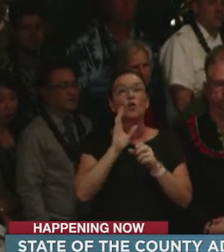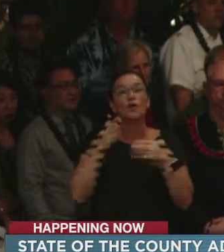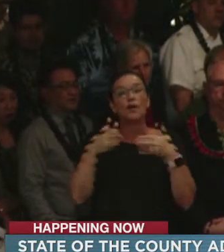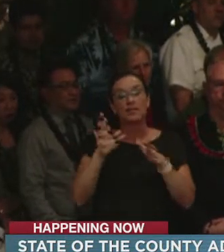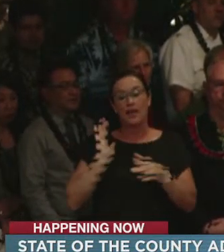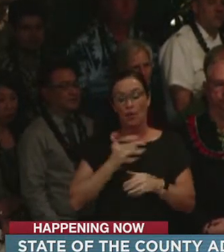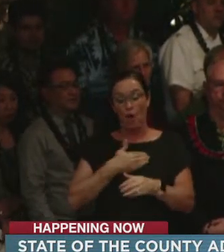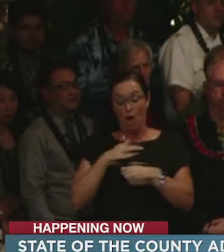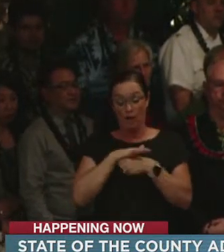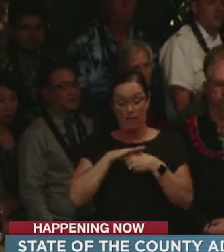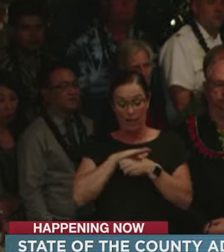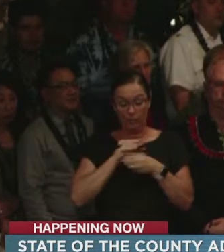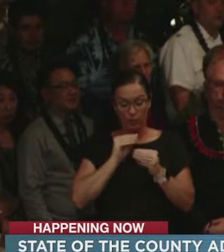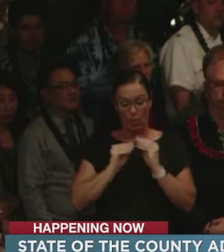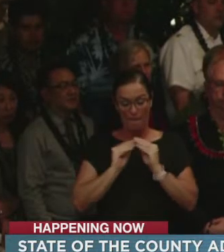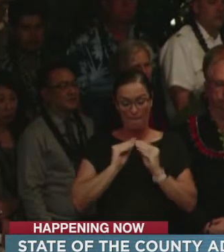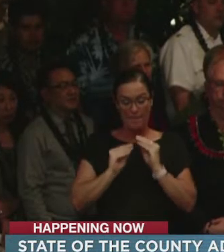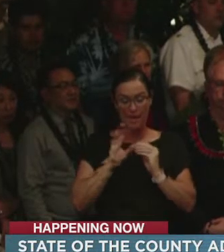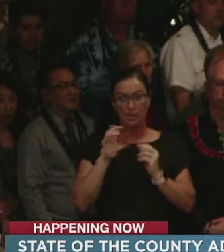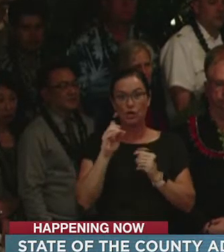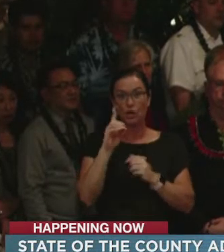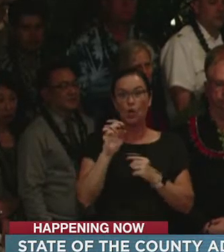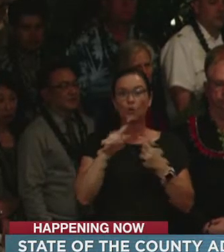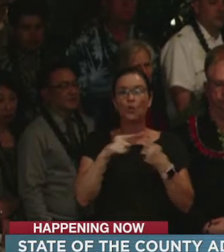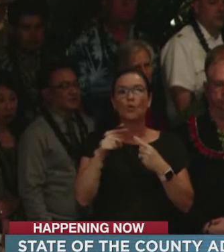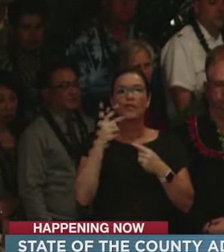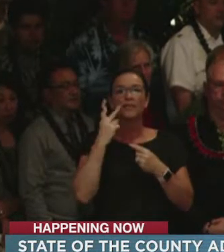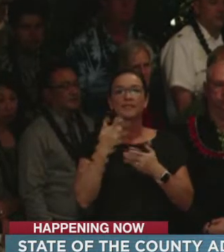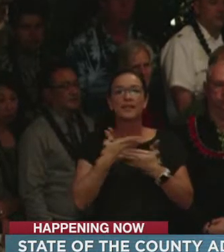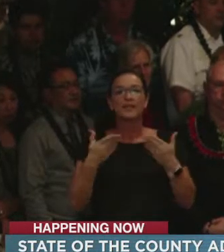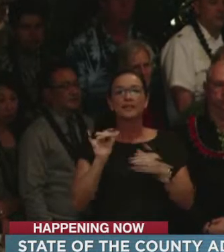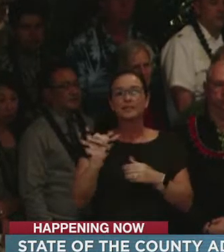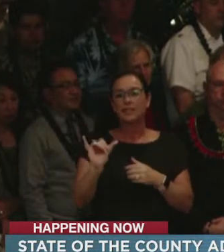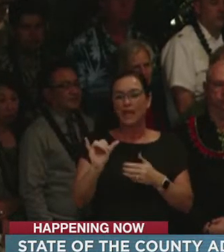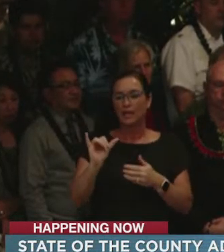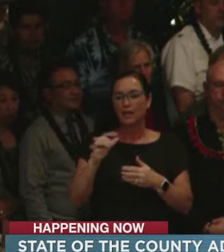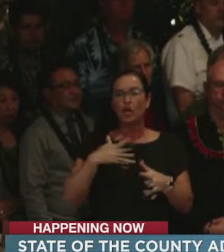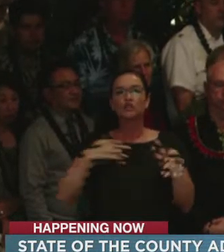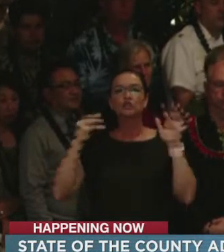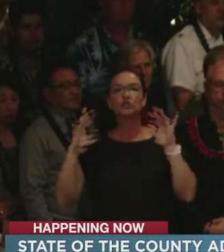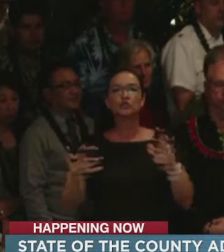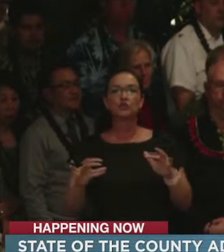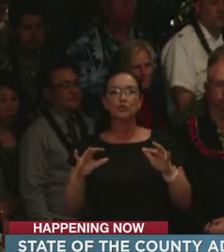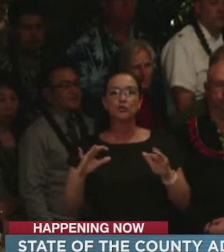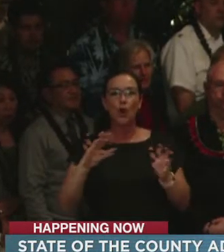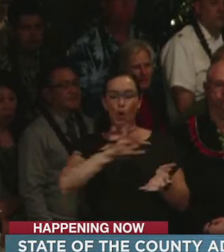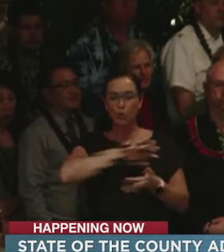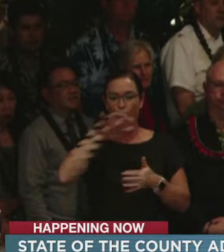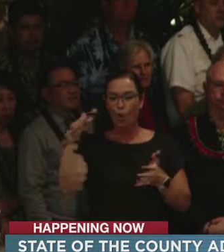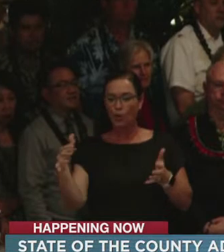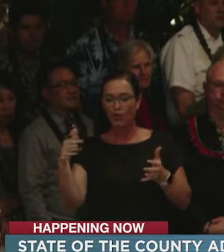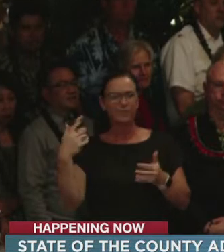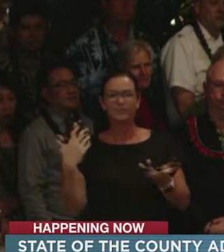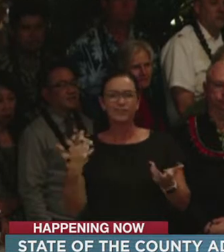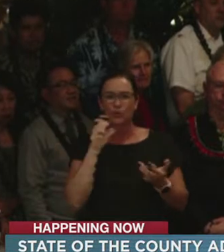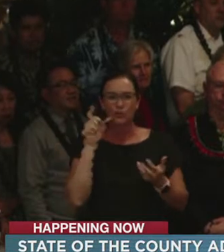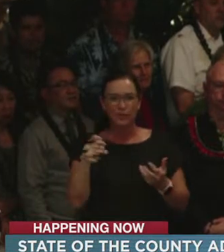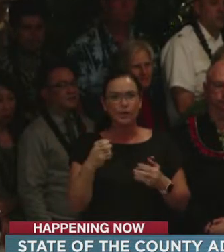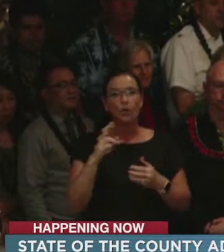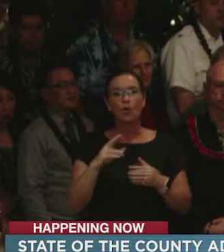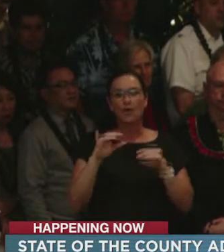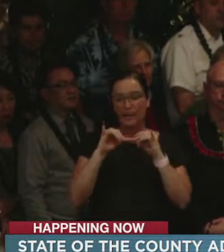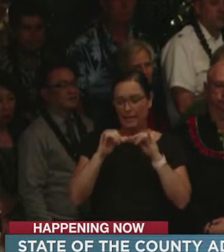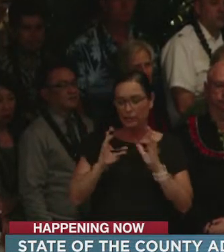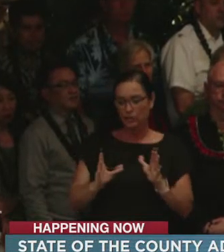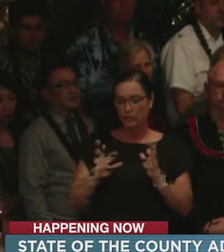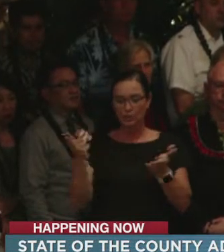to the building code when they see things like snow loads that we don't need, or things like having a engineer sign off